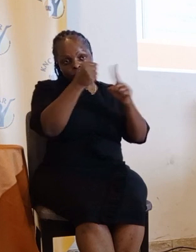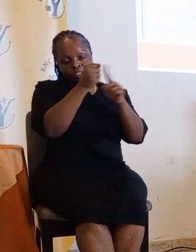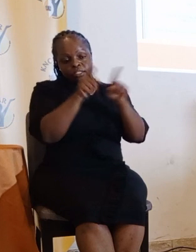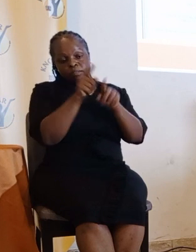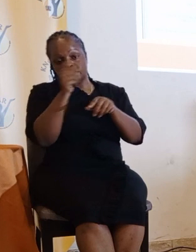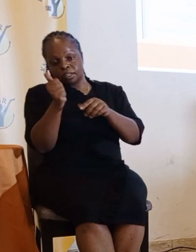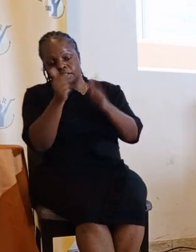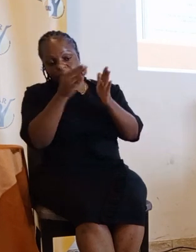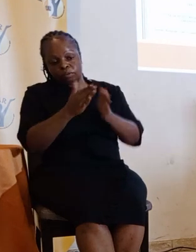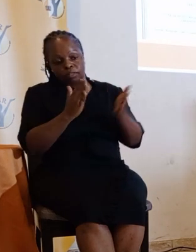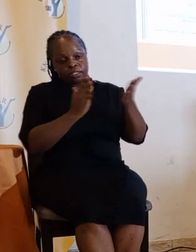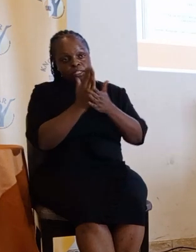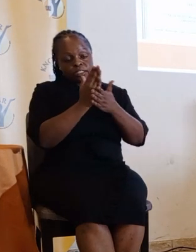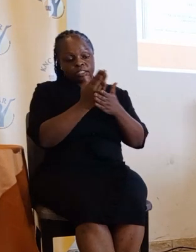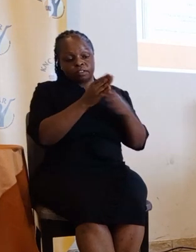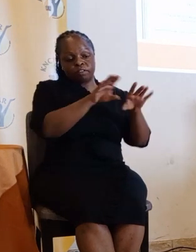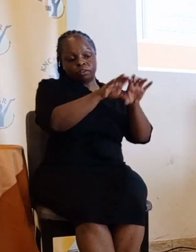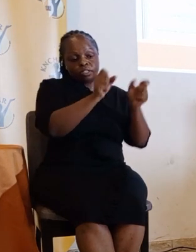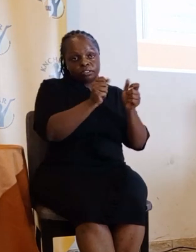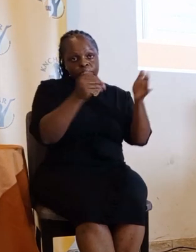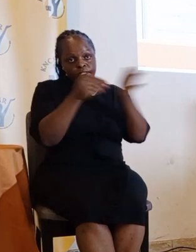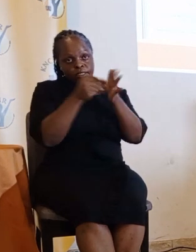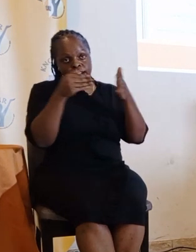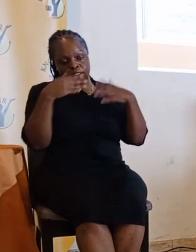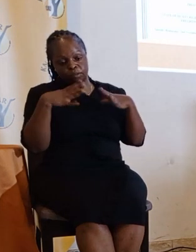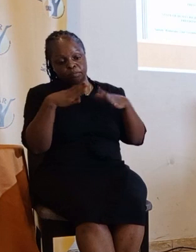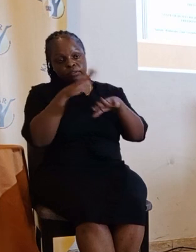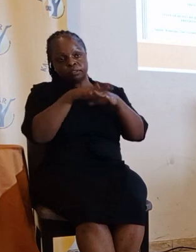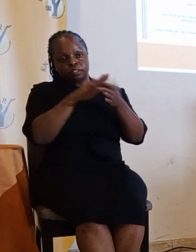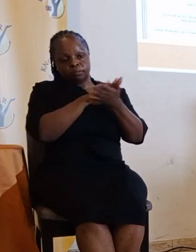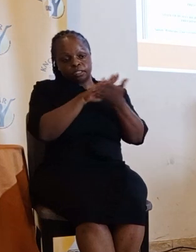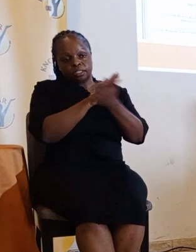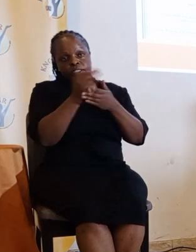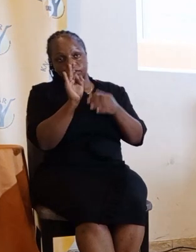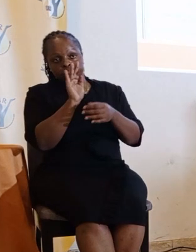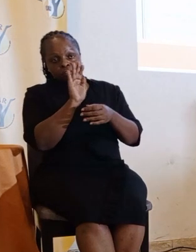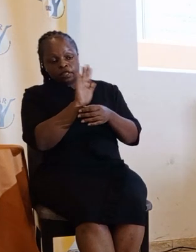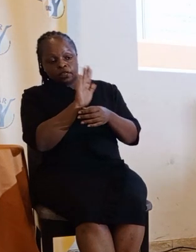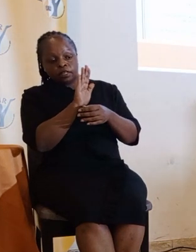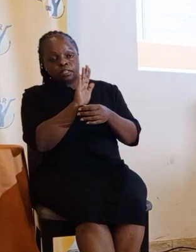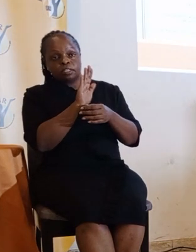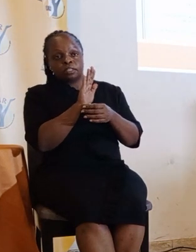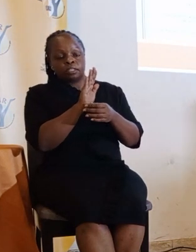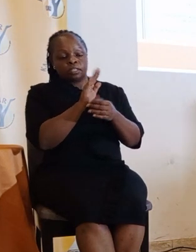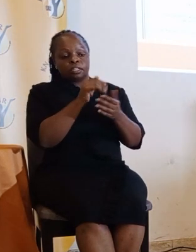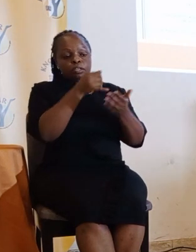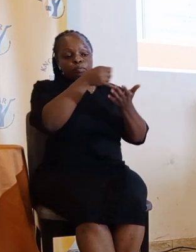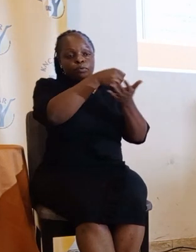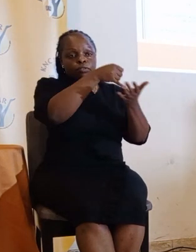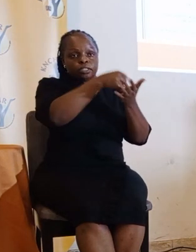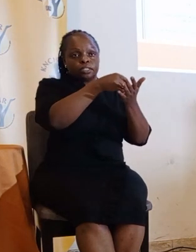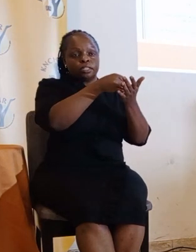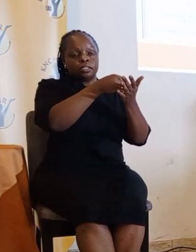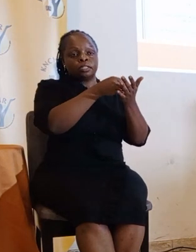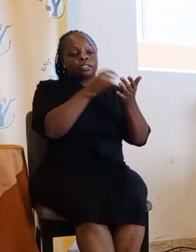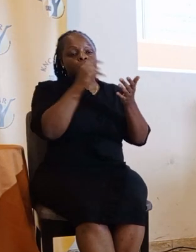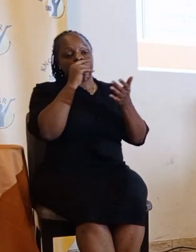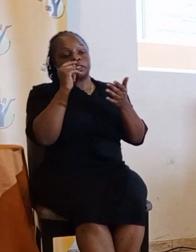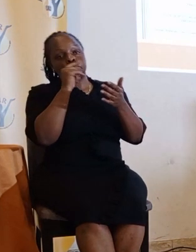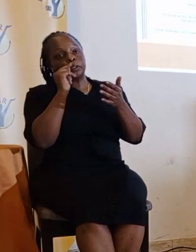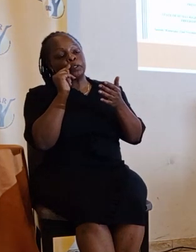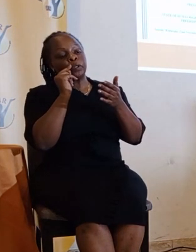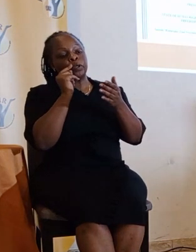rights violations against persons on the basis of their real or imputed sexual orientation or